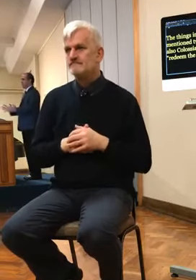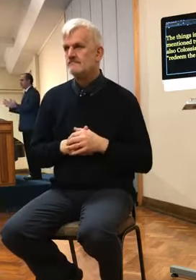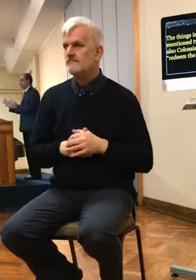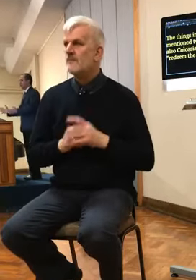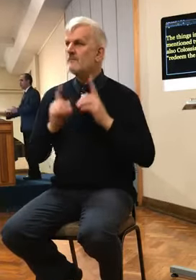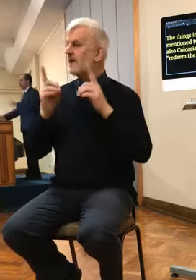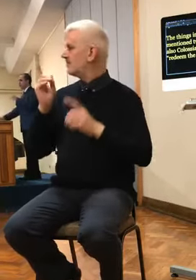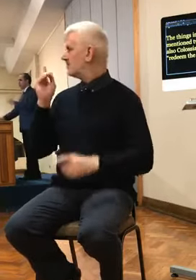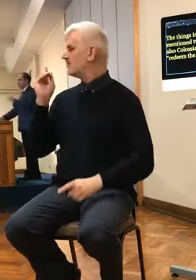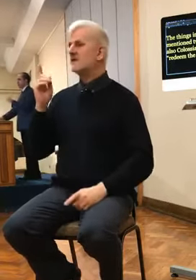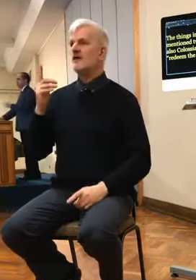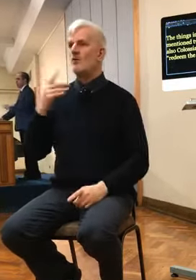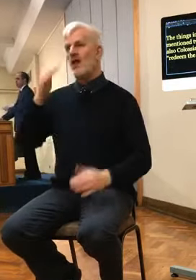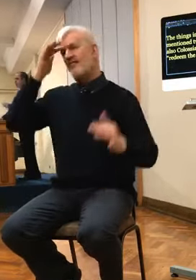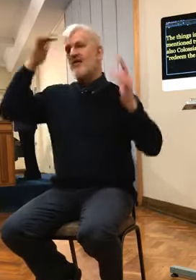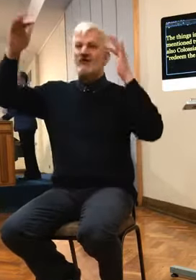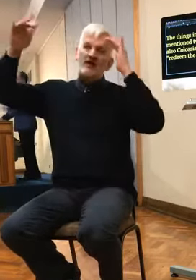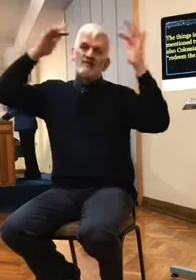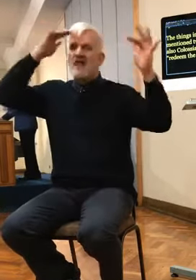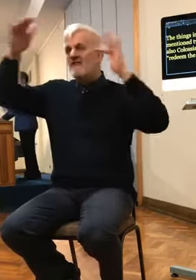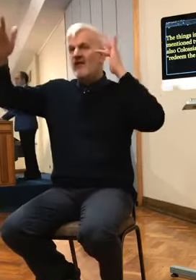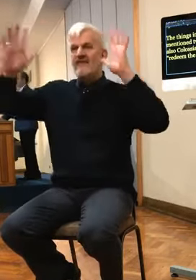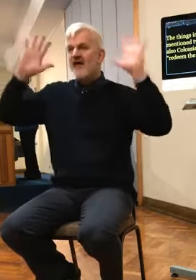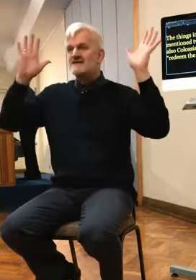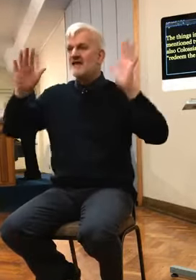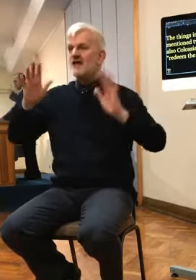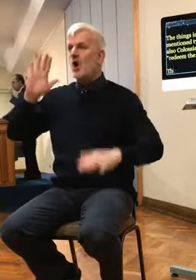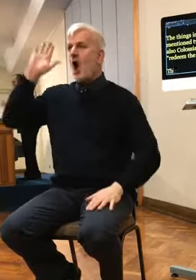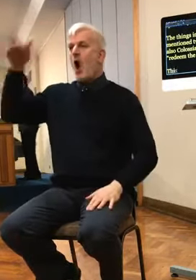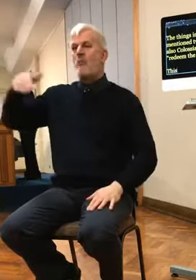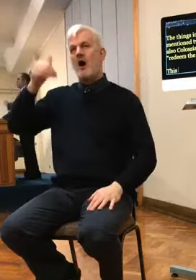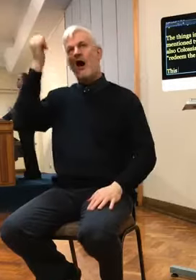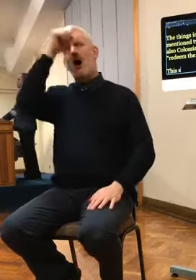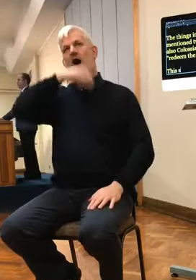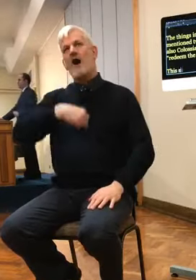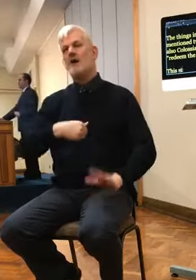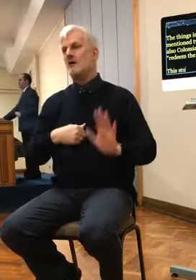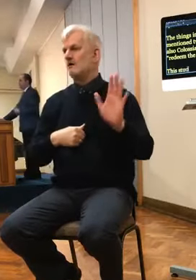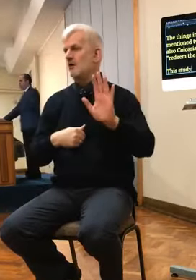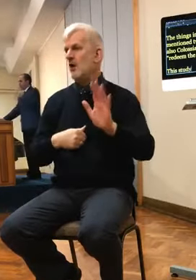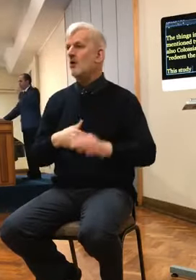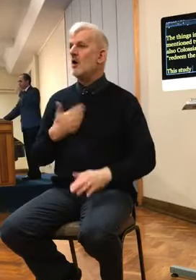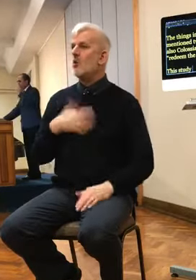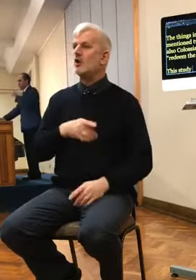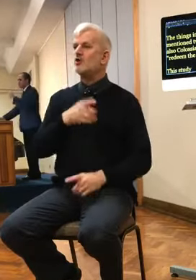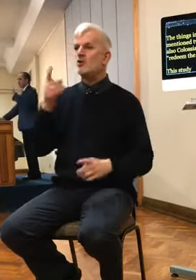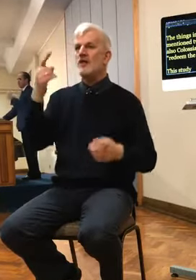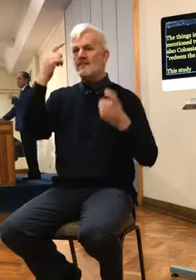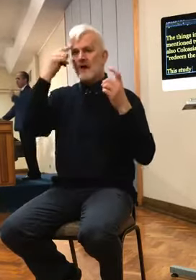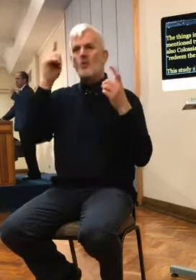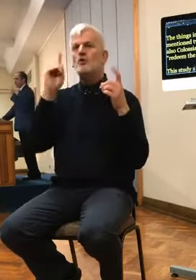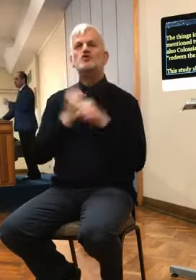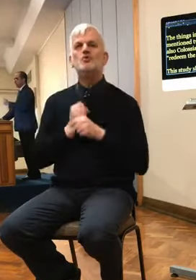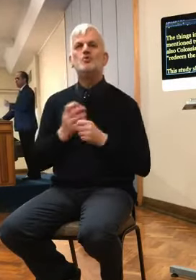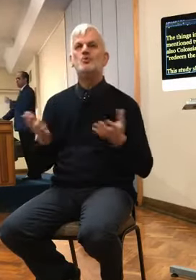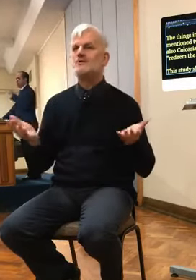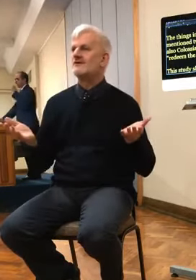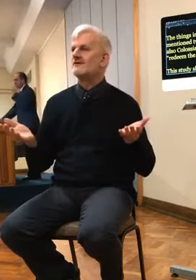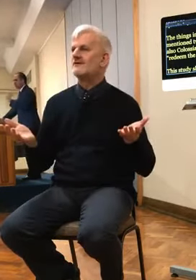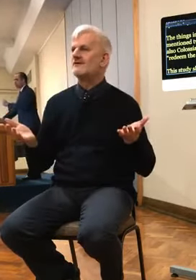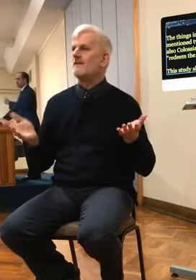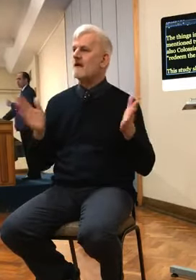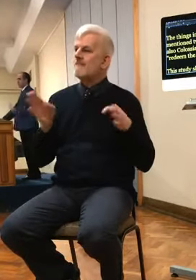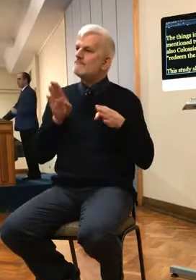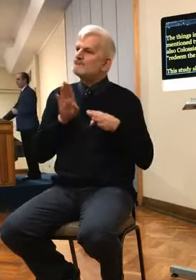practical. Hopefully you leave this place saying to myself, I must do something. I must really bear in mind